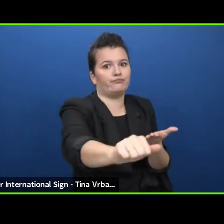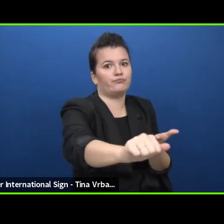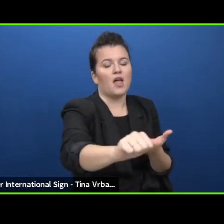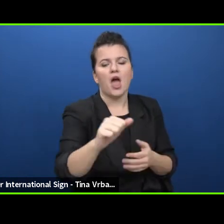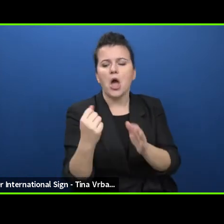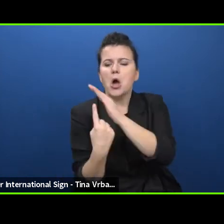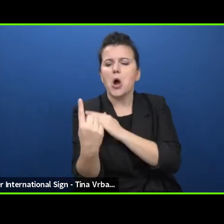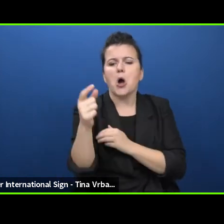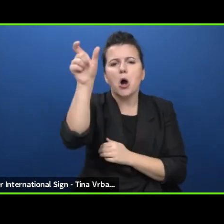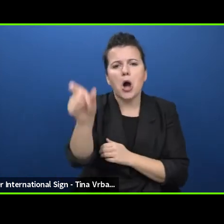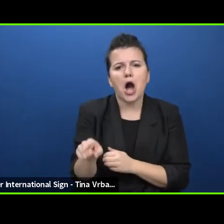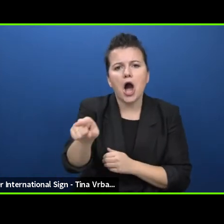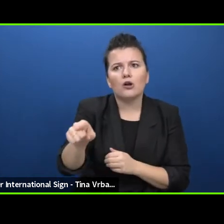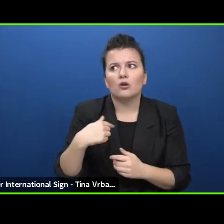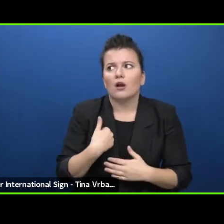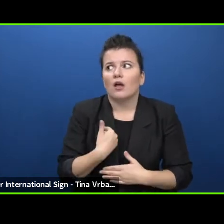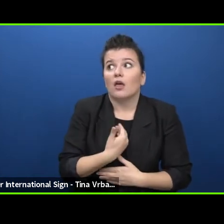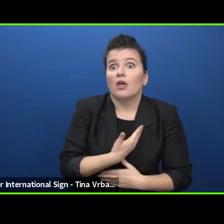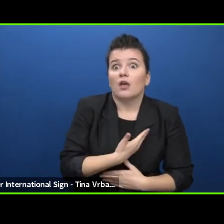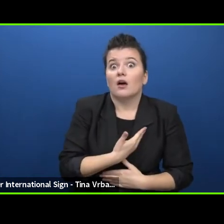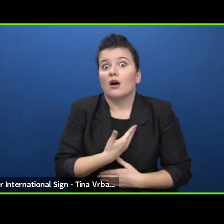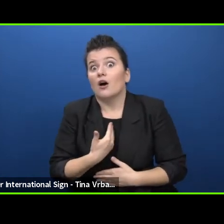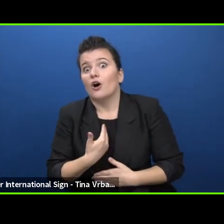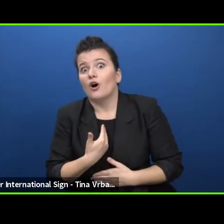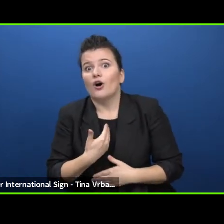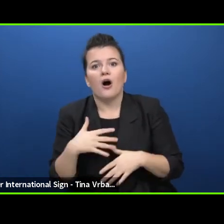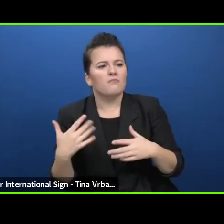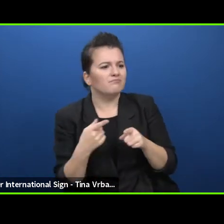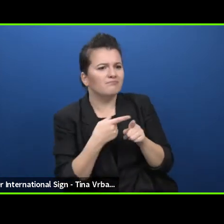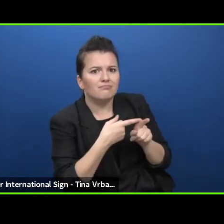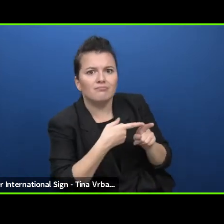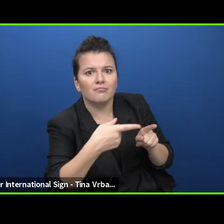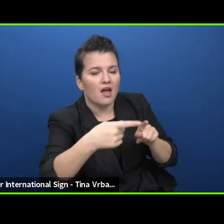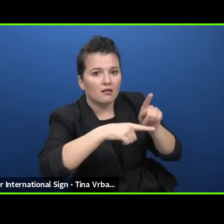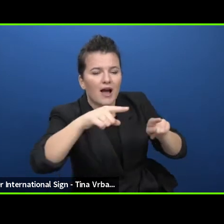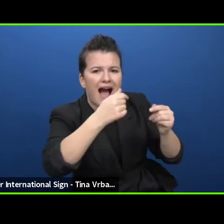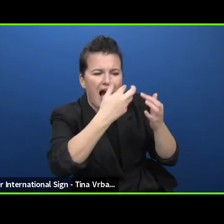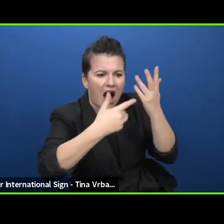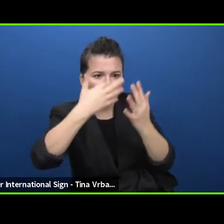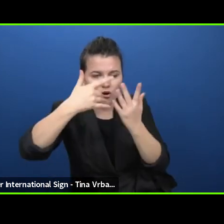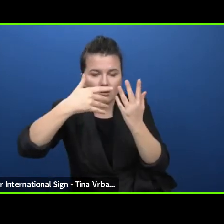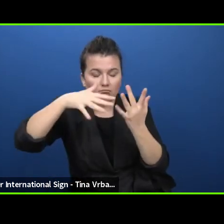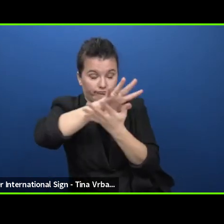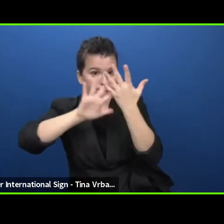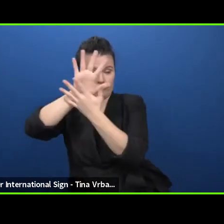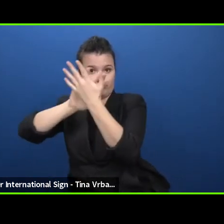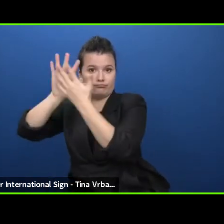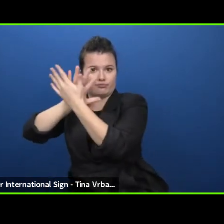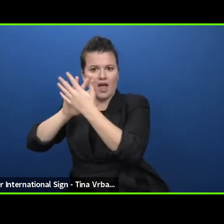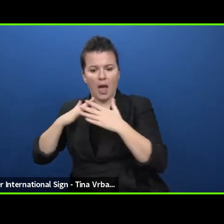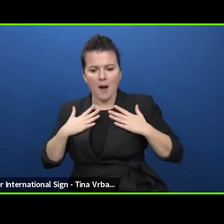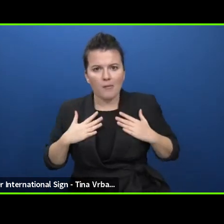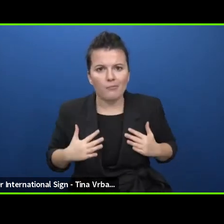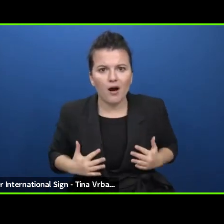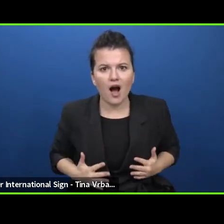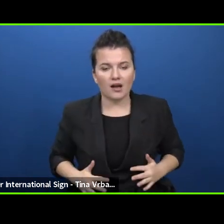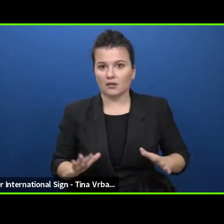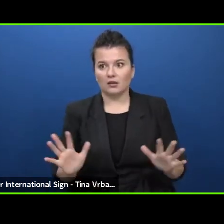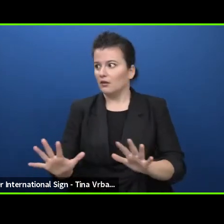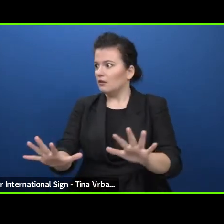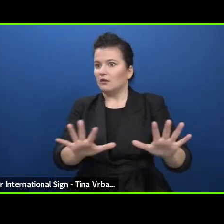A precarious warehouse worker. A confused algorithm. A stressed human body. A